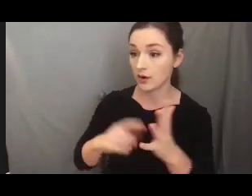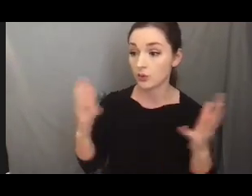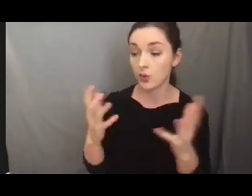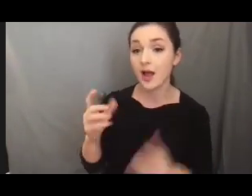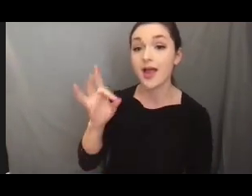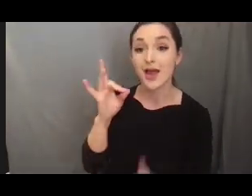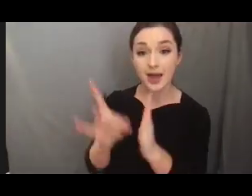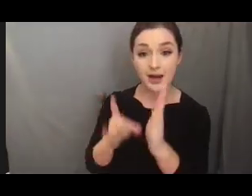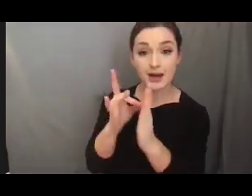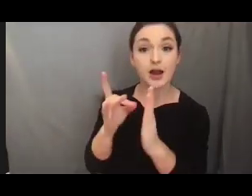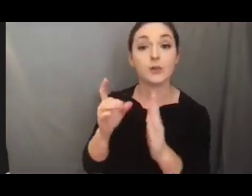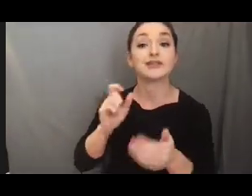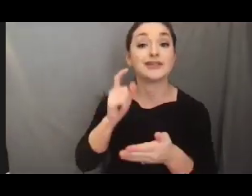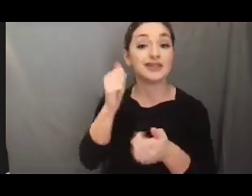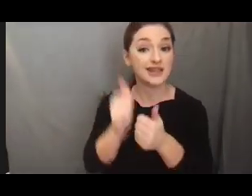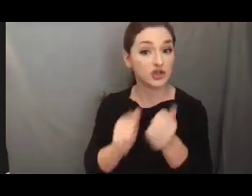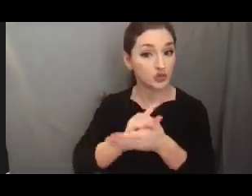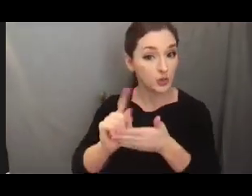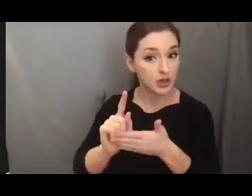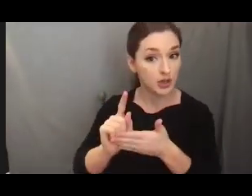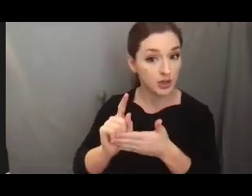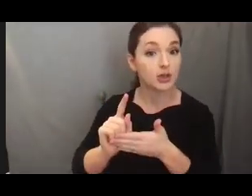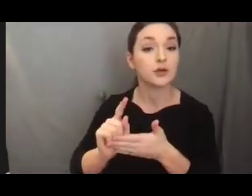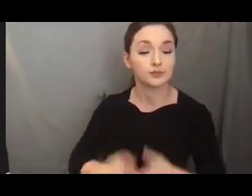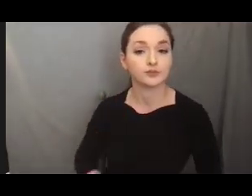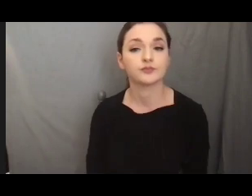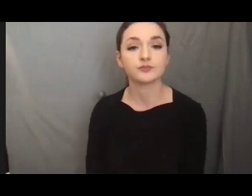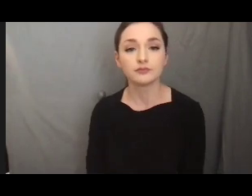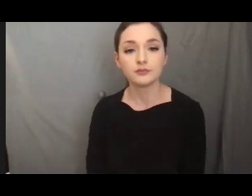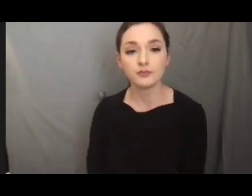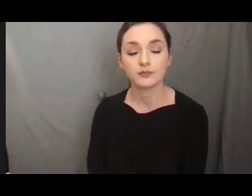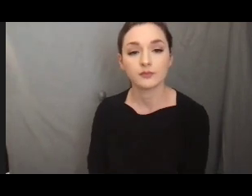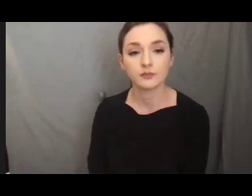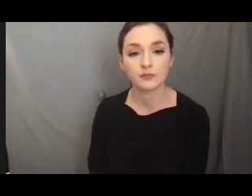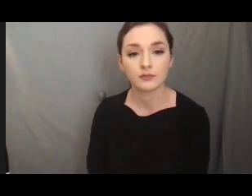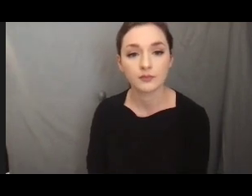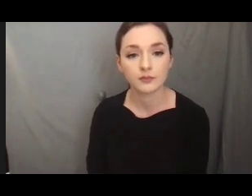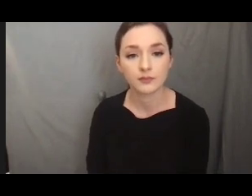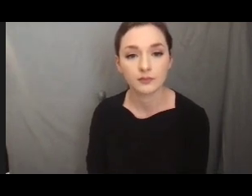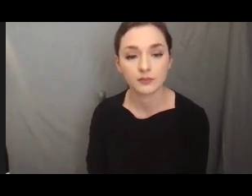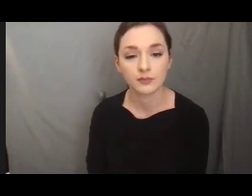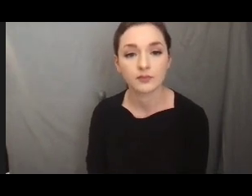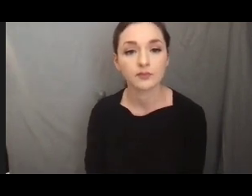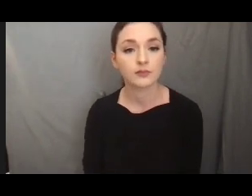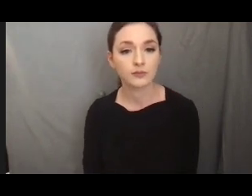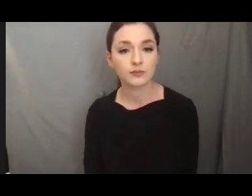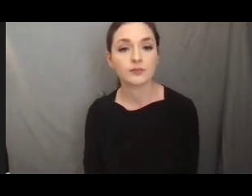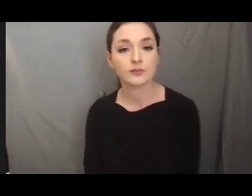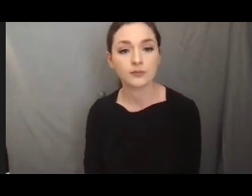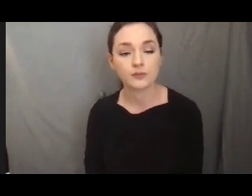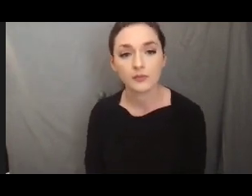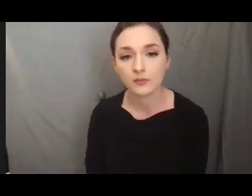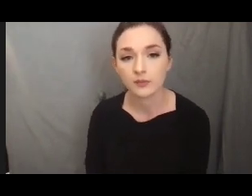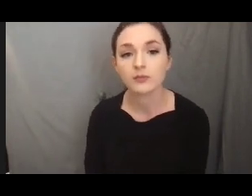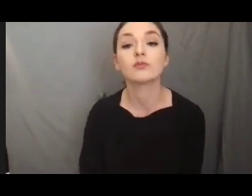3 point and above, it becomes up to the coach or the individual, whether they want to use it. Okay. They have to. Oh, that's so cool. as long as they're above a 3